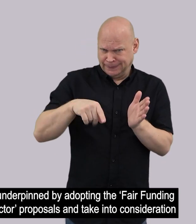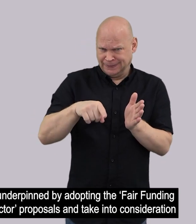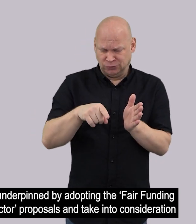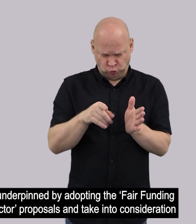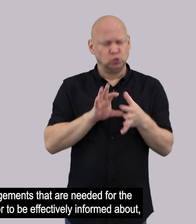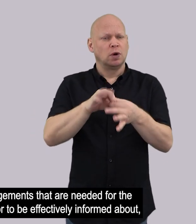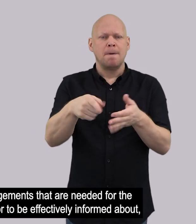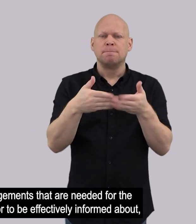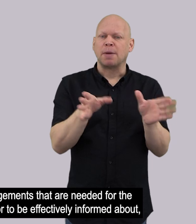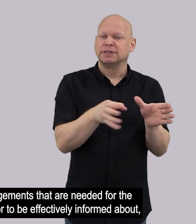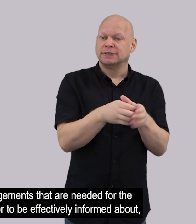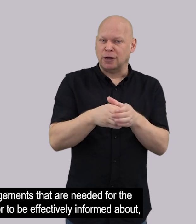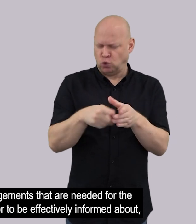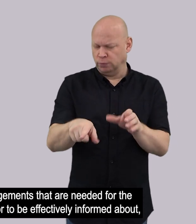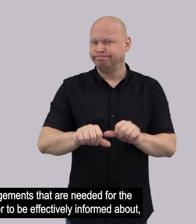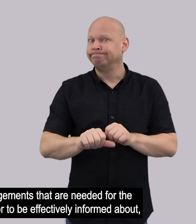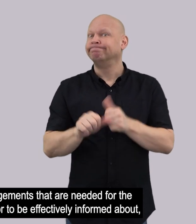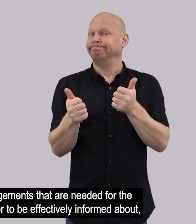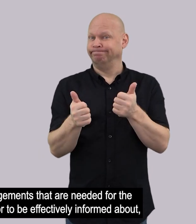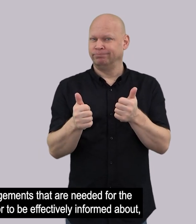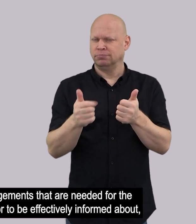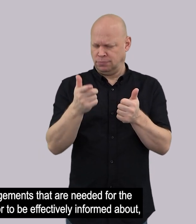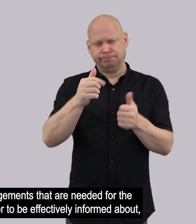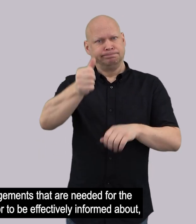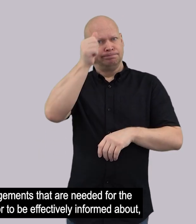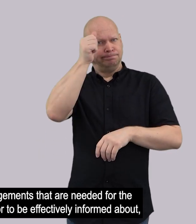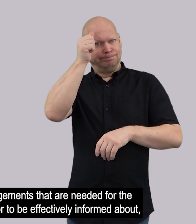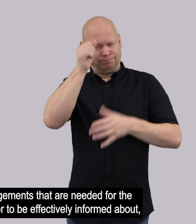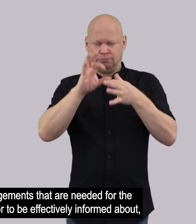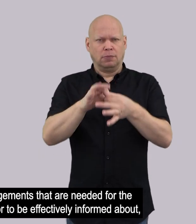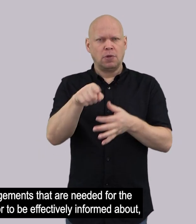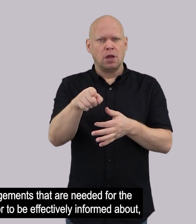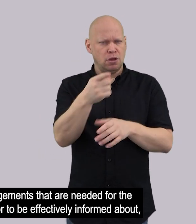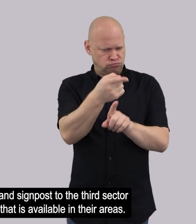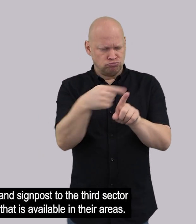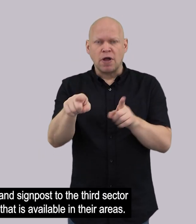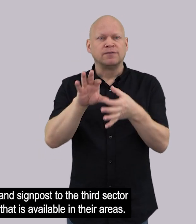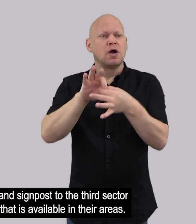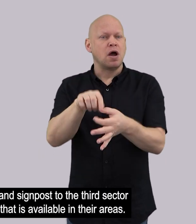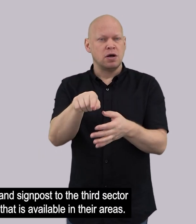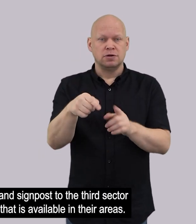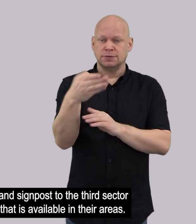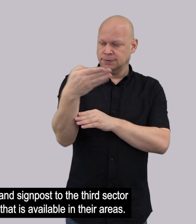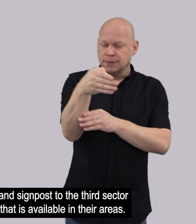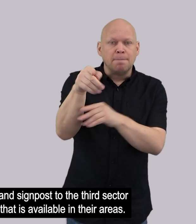public sector to be effectively informed about, refer on, and signpost to the third sector support that is available in their